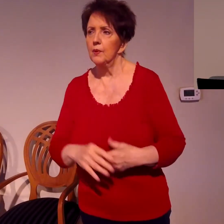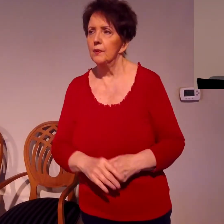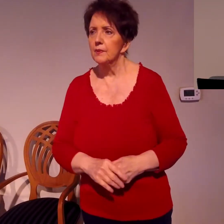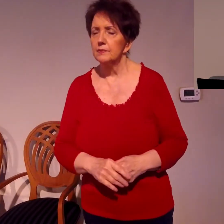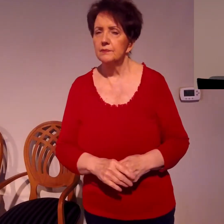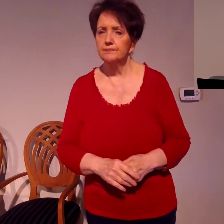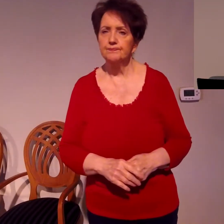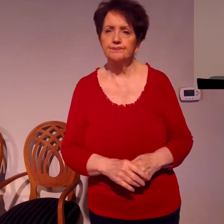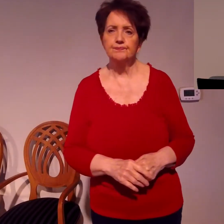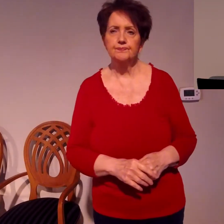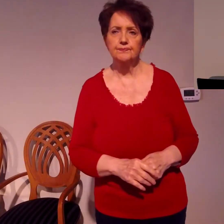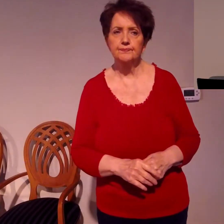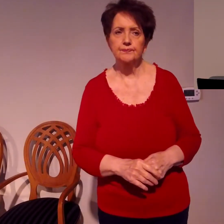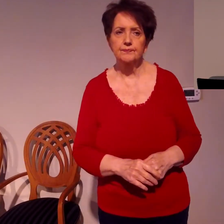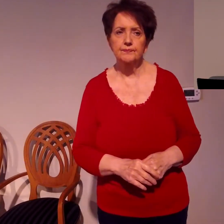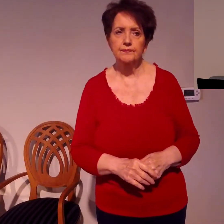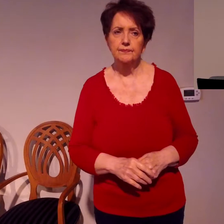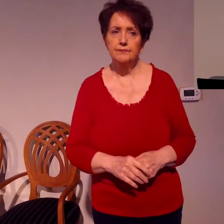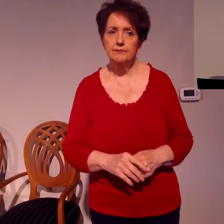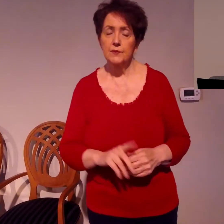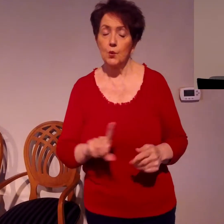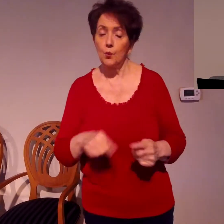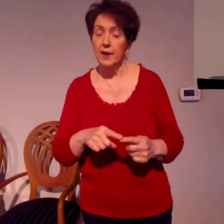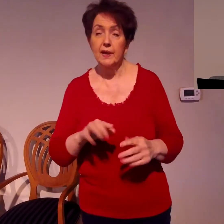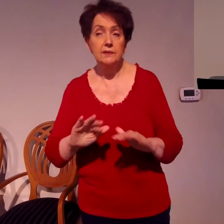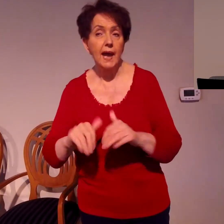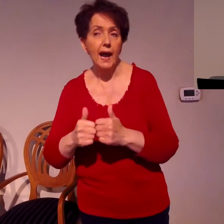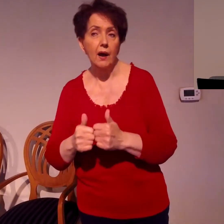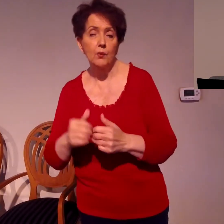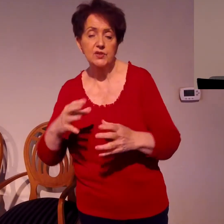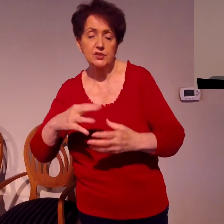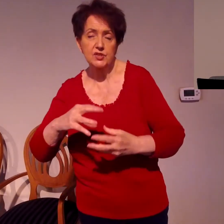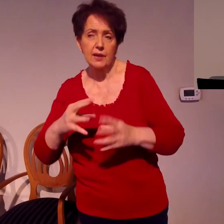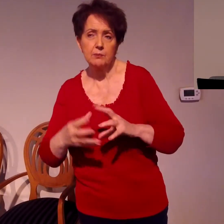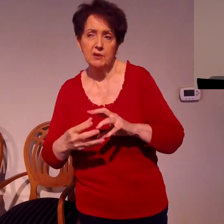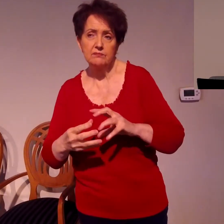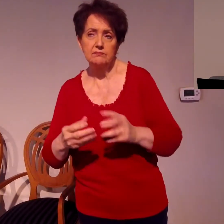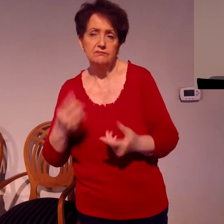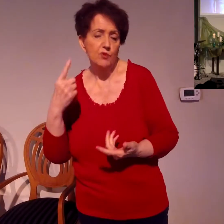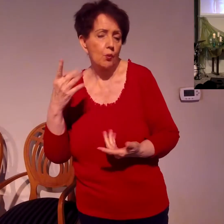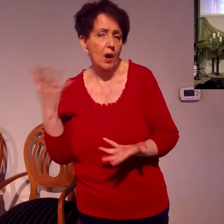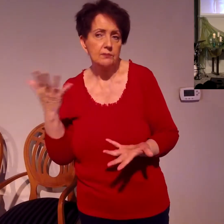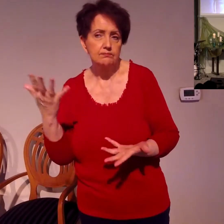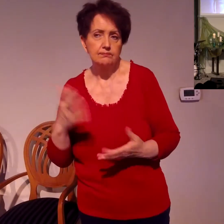choose when we shape it, how we shape it, for what we shape it.